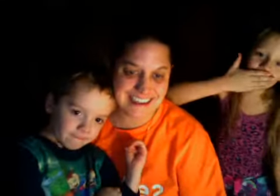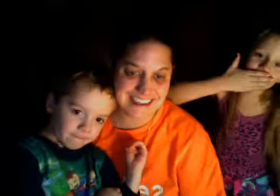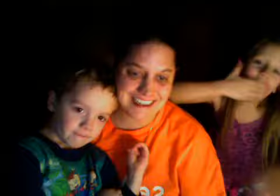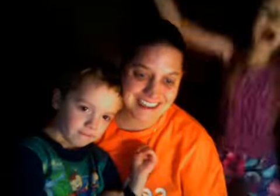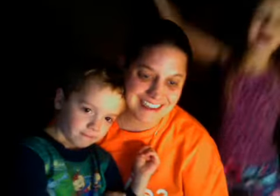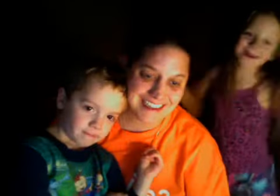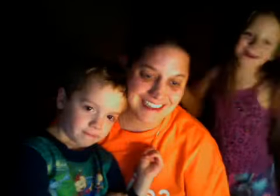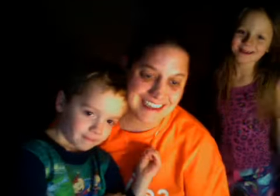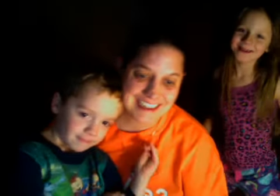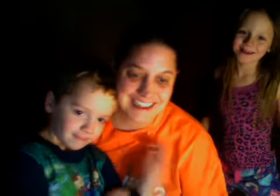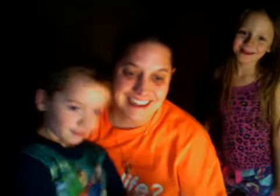down